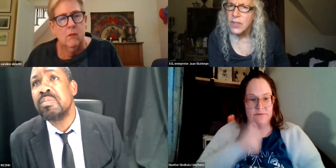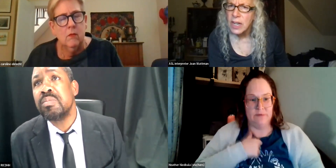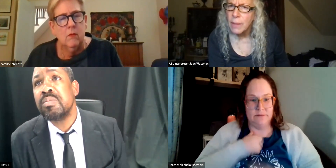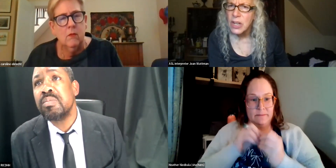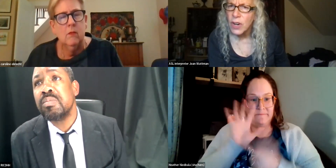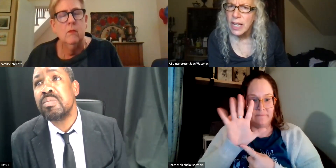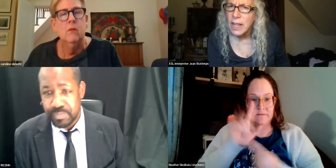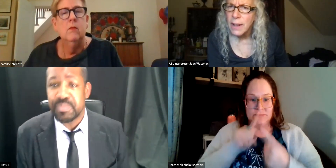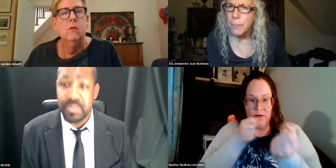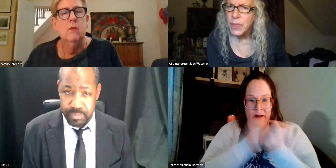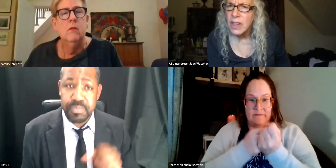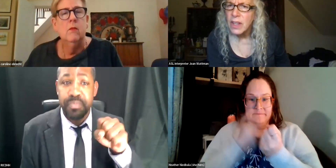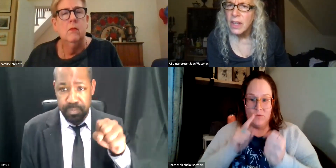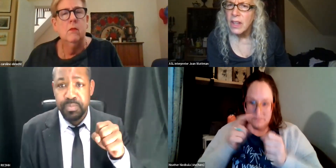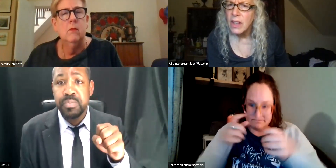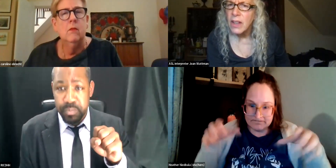There's